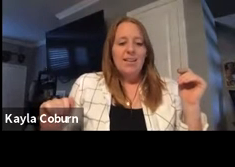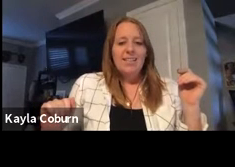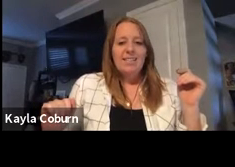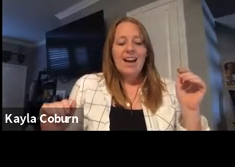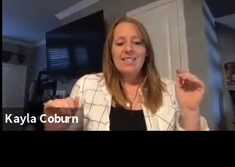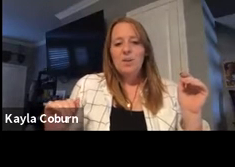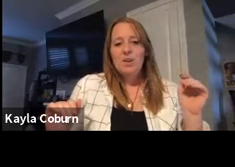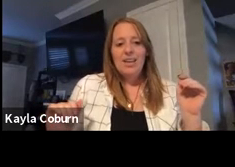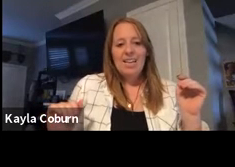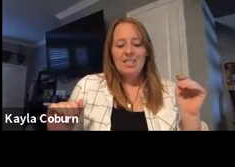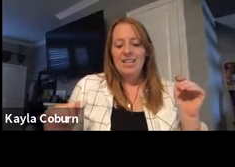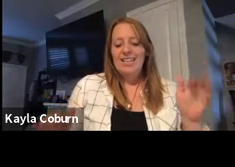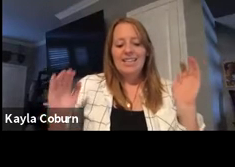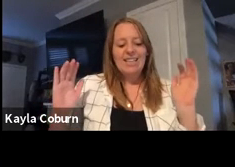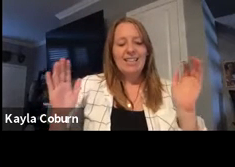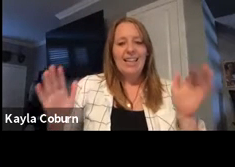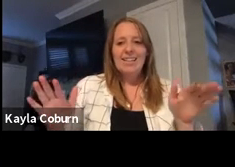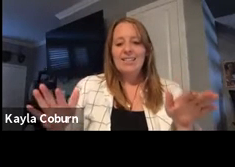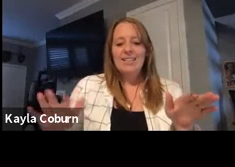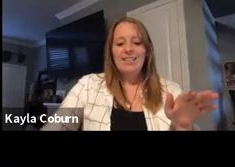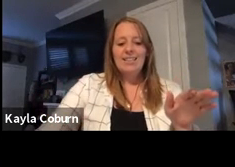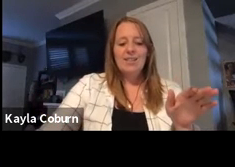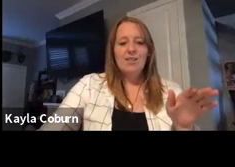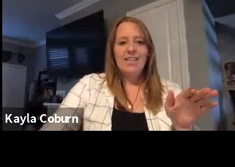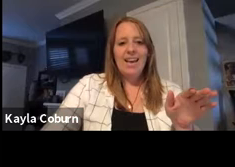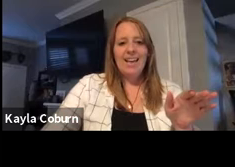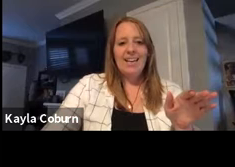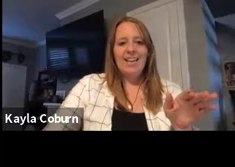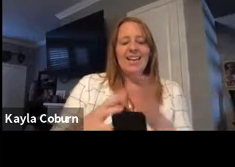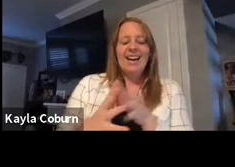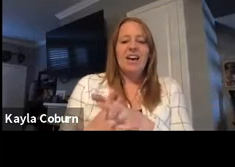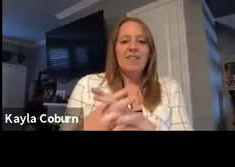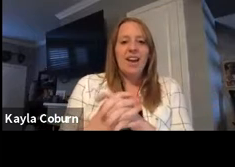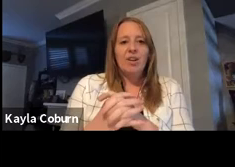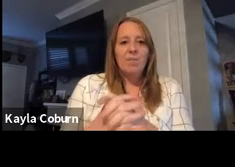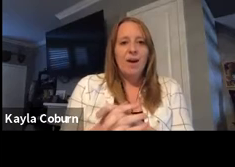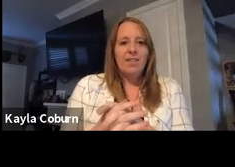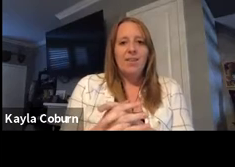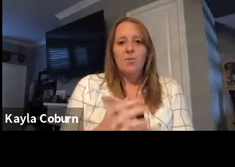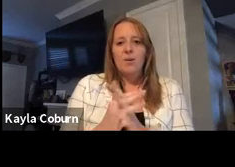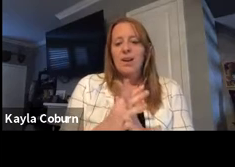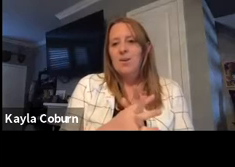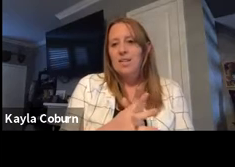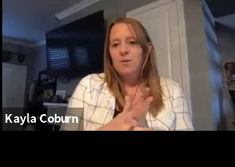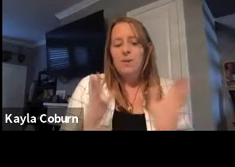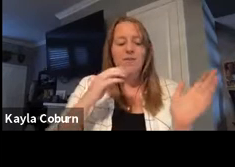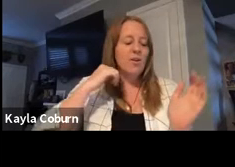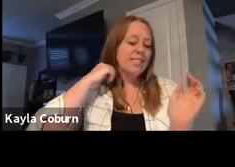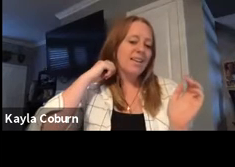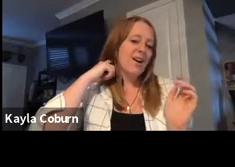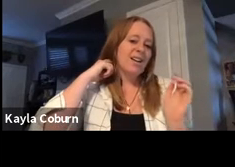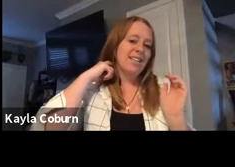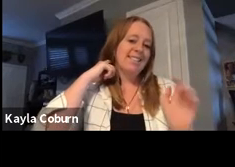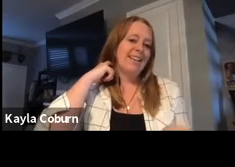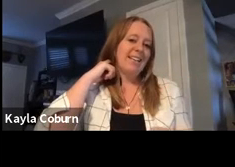So, signed communication. The last Tuesday of every month, we are going to be